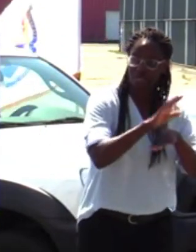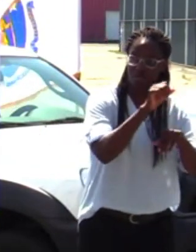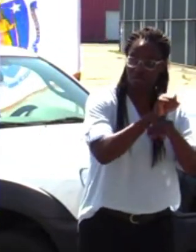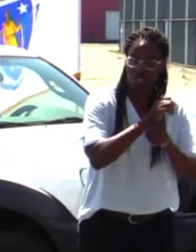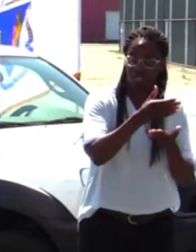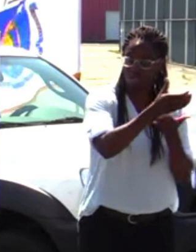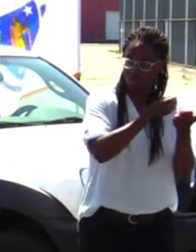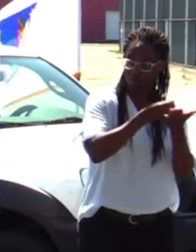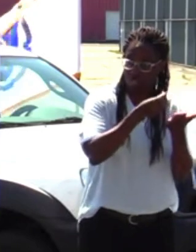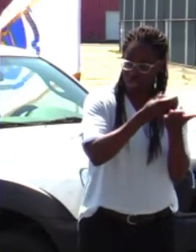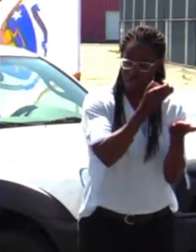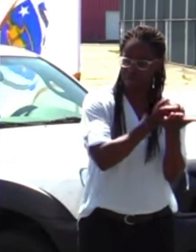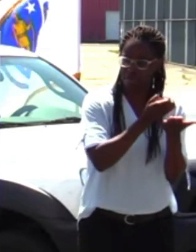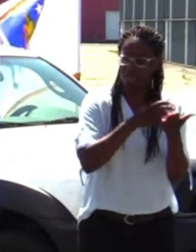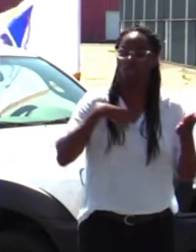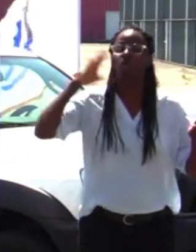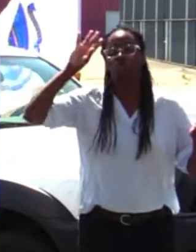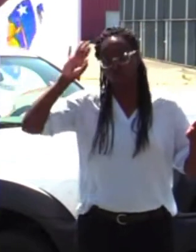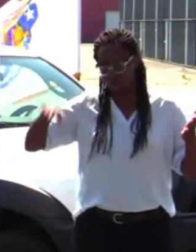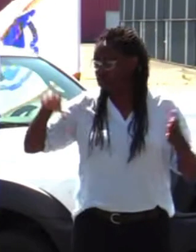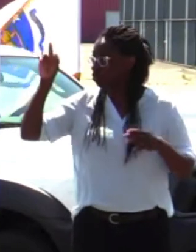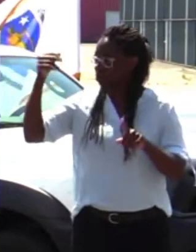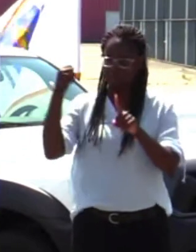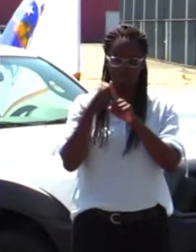rent, create some